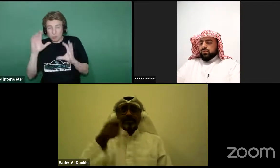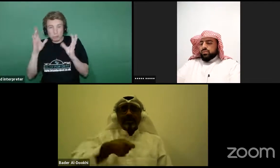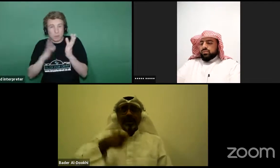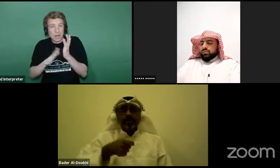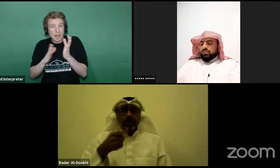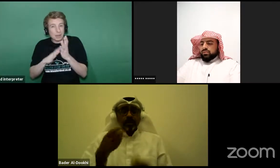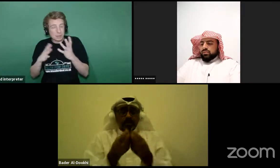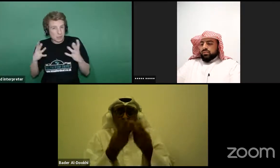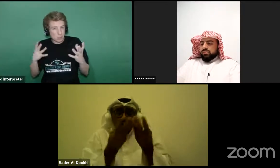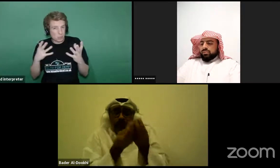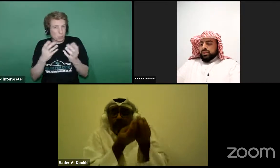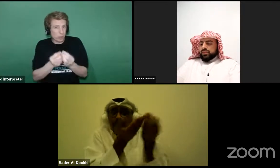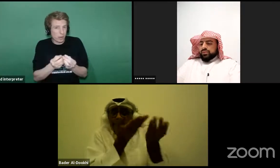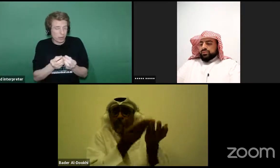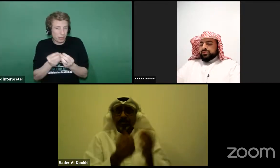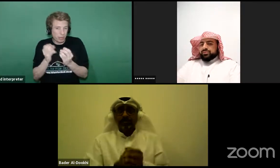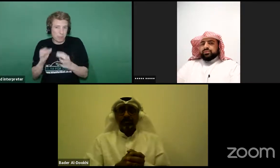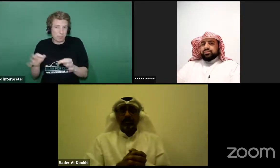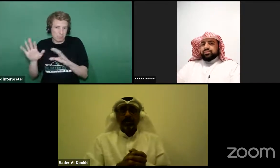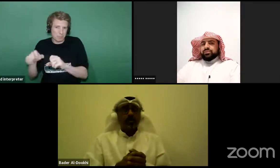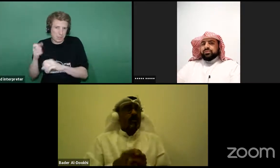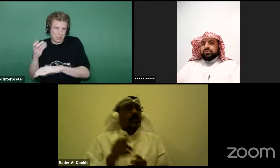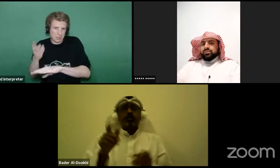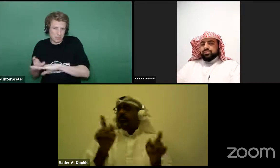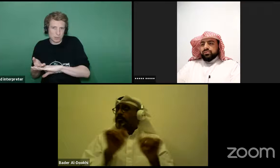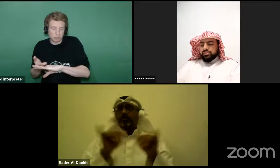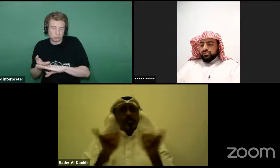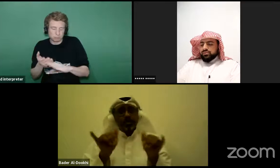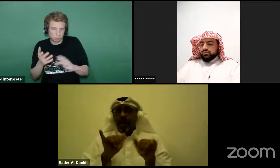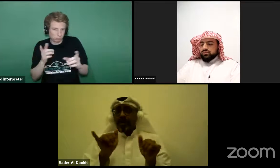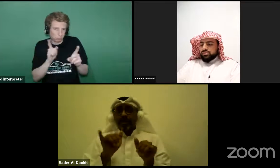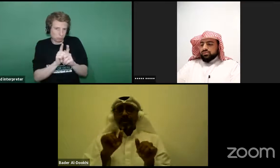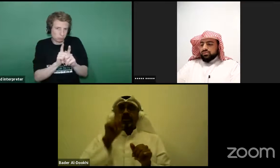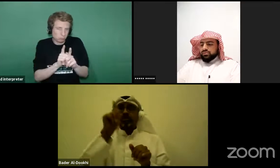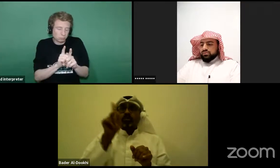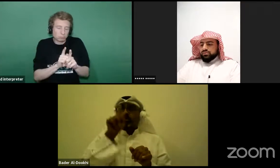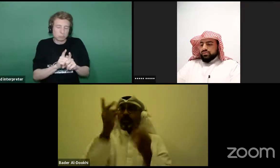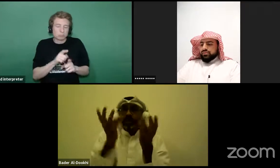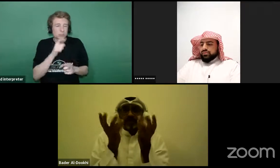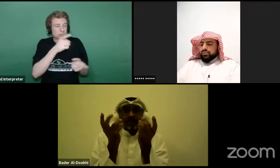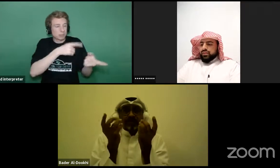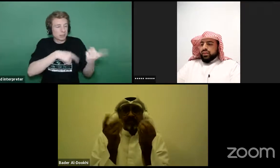amongst them, nor will he punish them while they seek Allah's forgiveness.